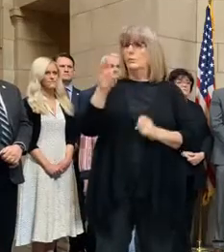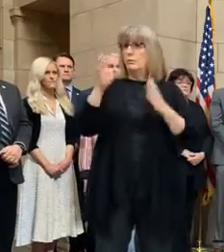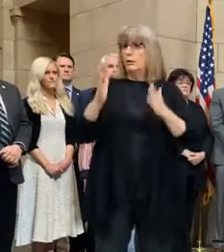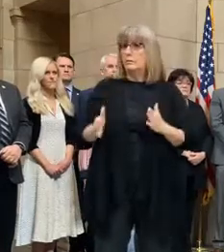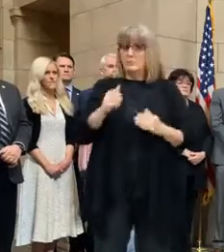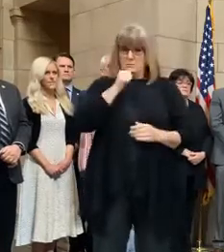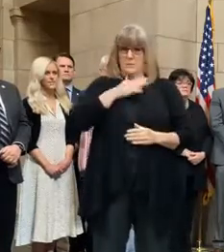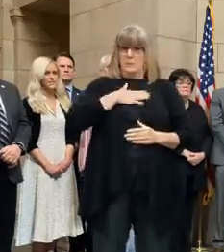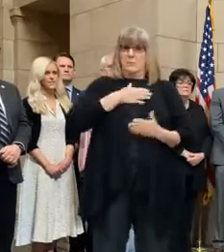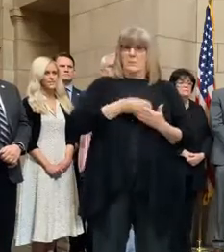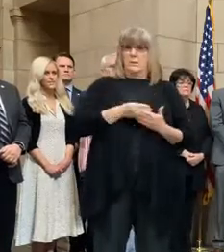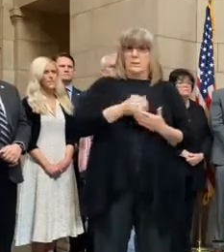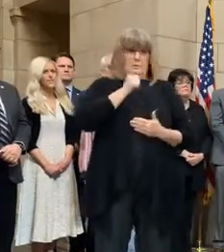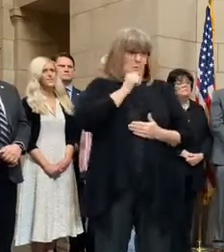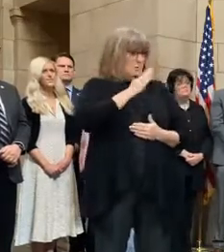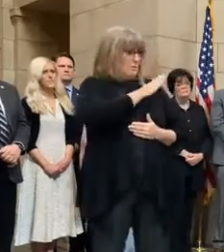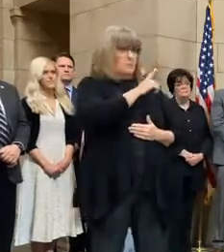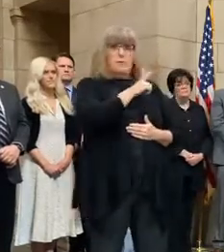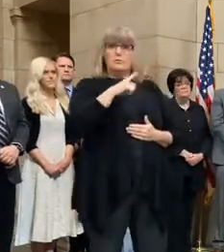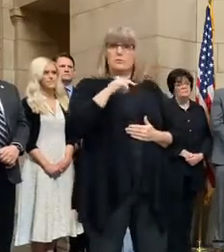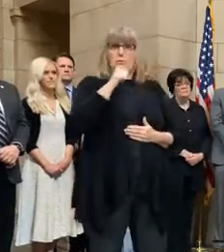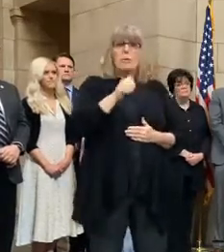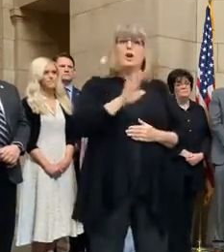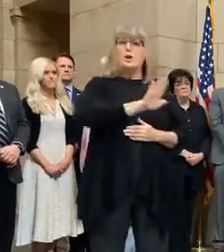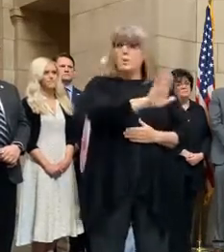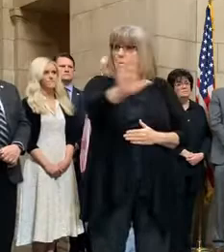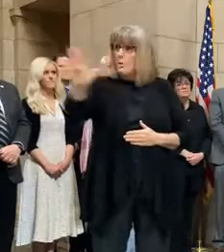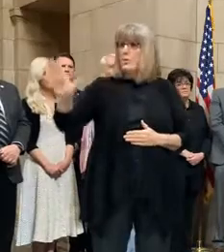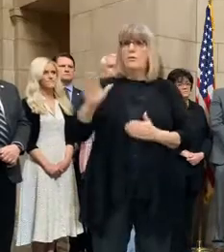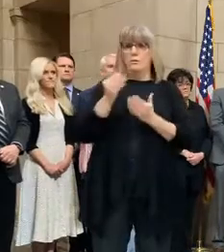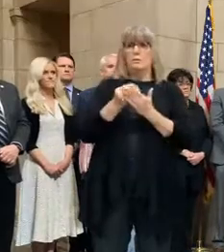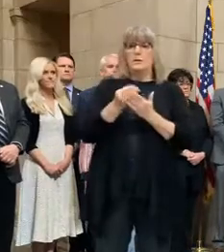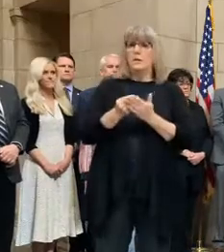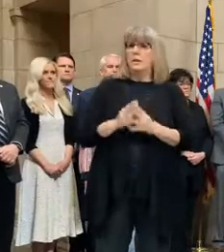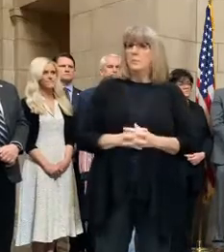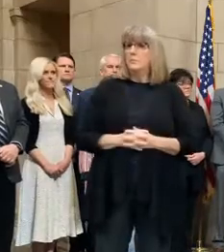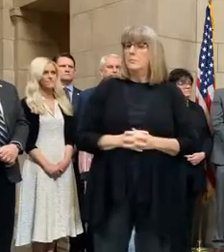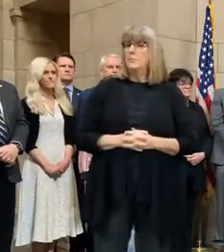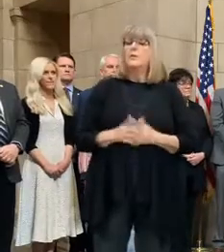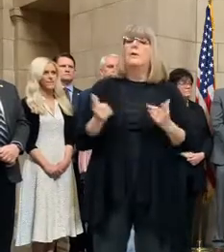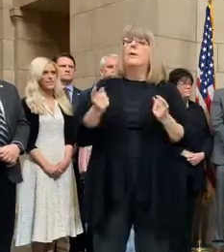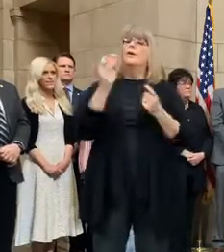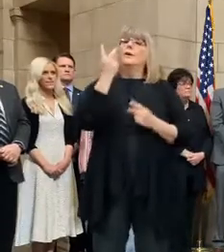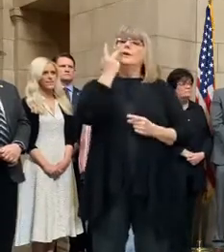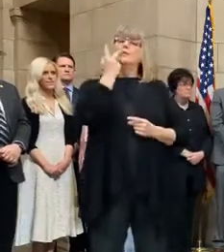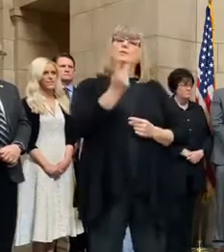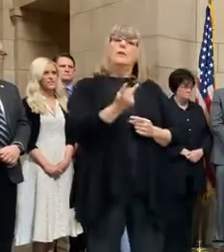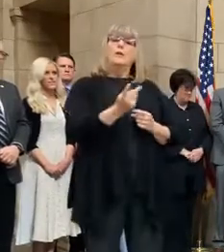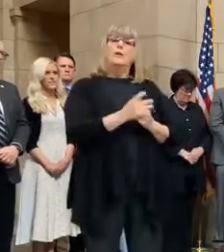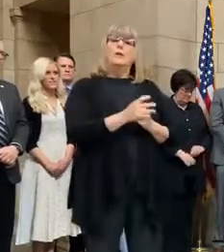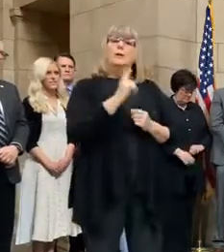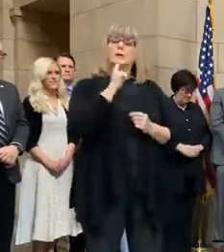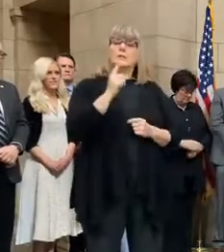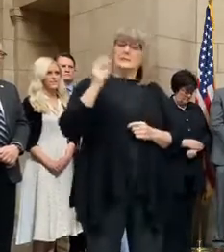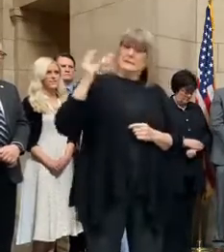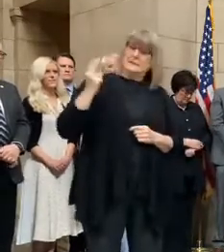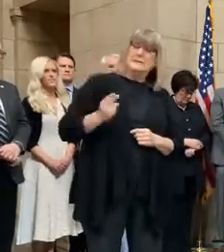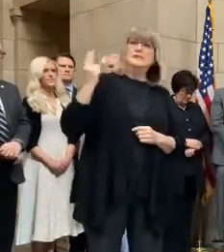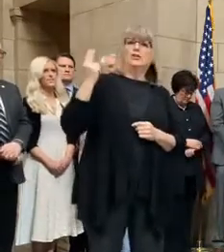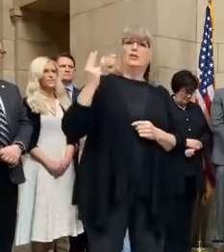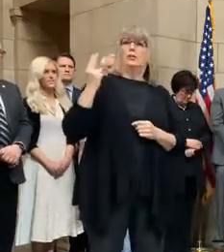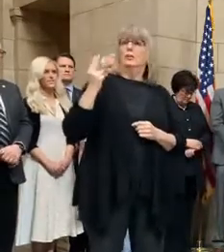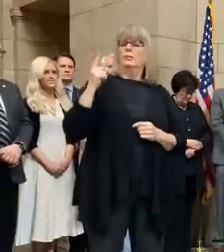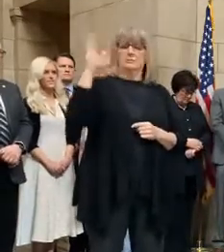my money, it's not the legislature's money, it's the people's money. And so what you saw was a historic